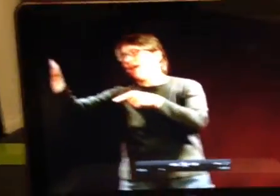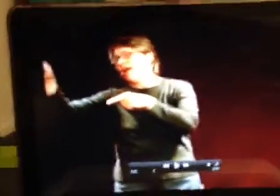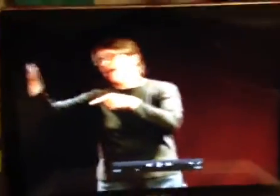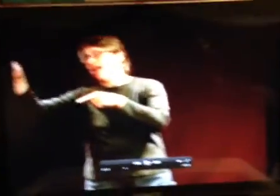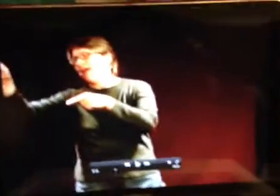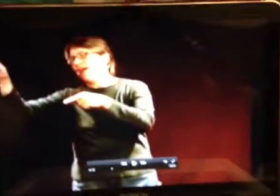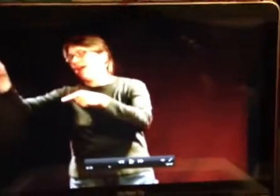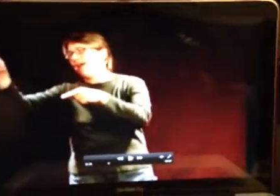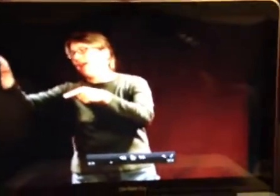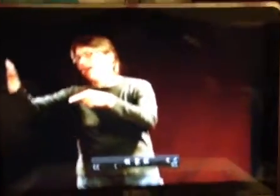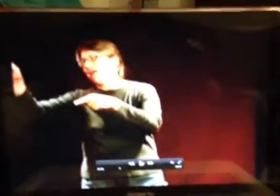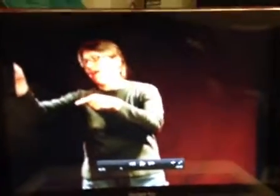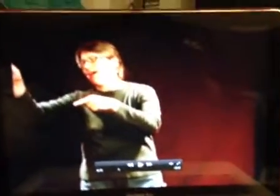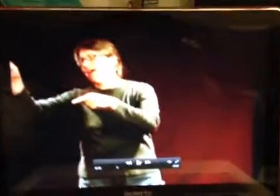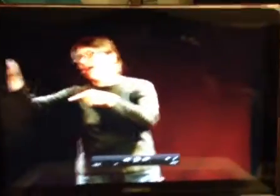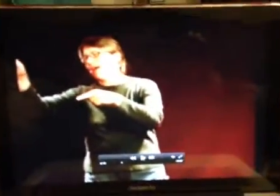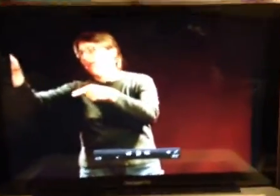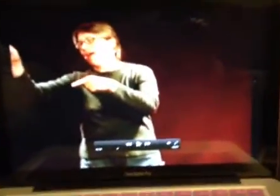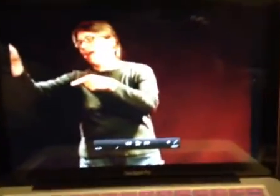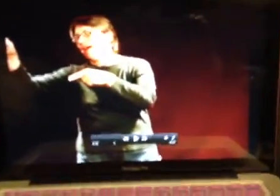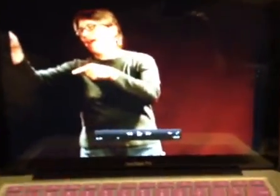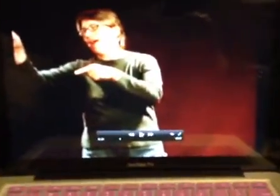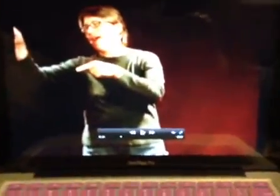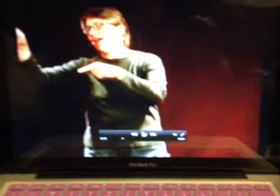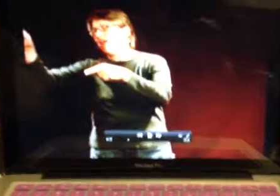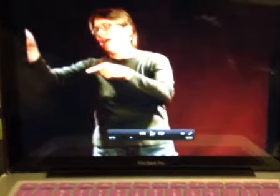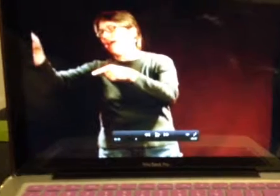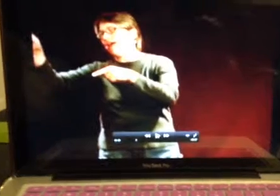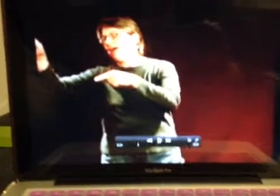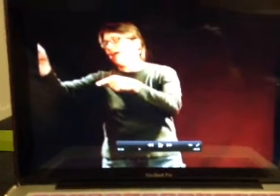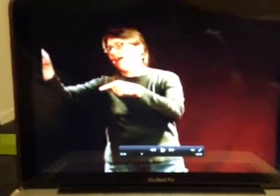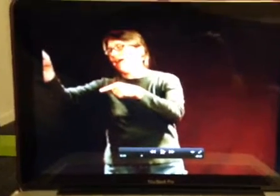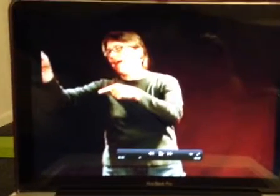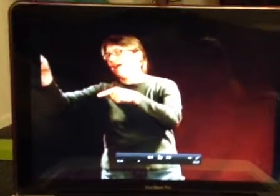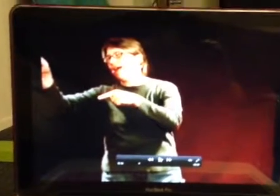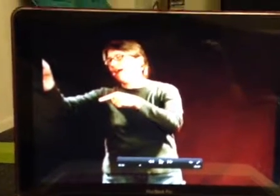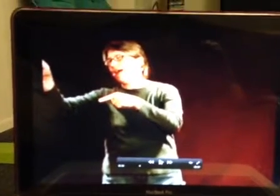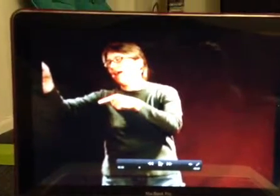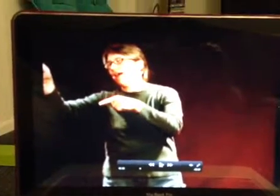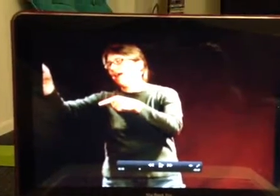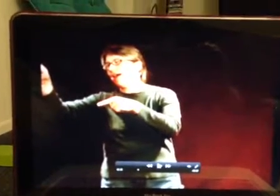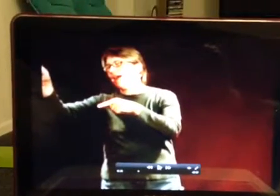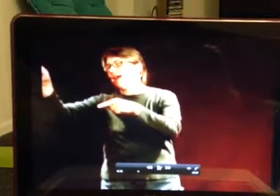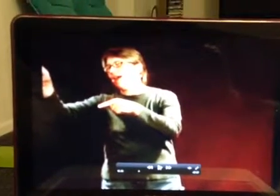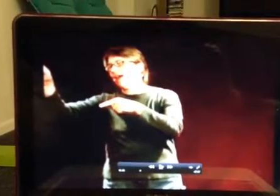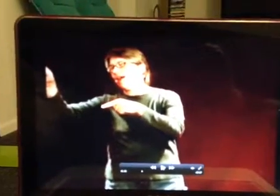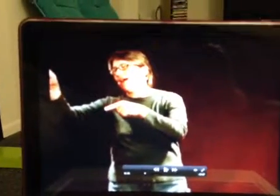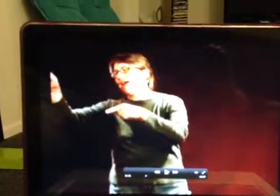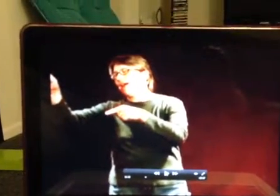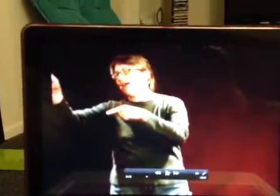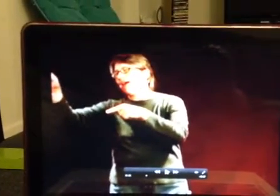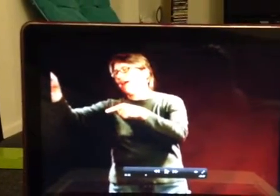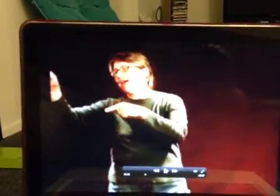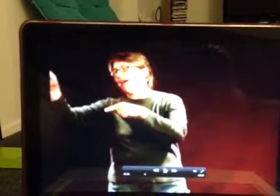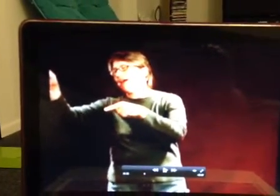So my children went, their dad went, and a friend went, and we loaded everything up in my kids' backpacks, like